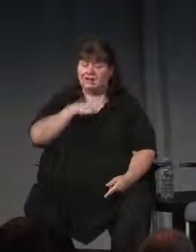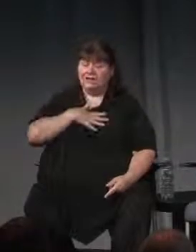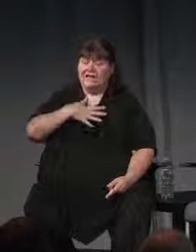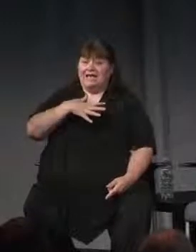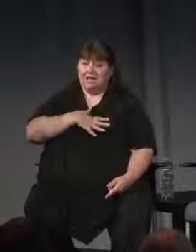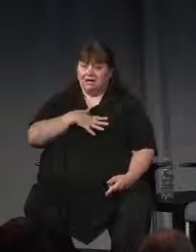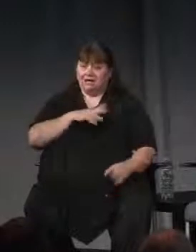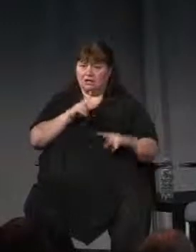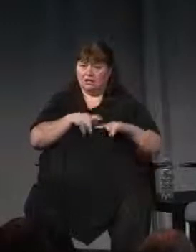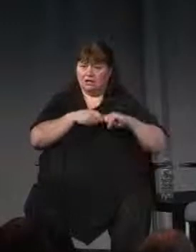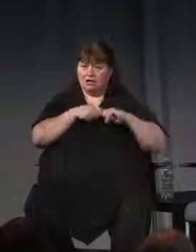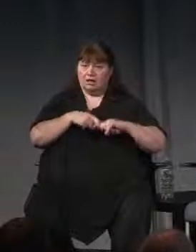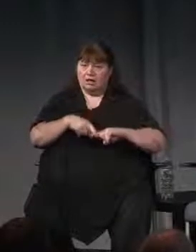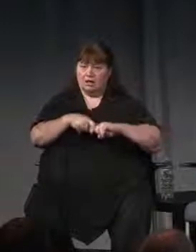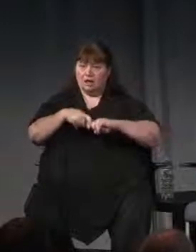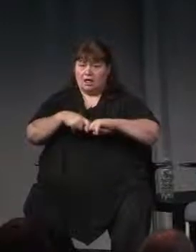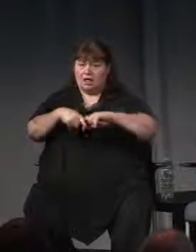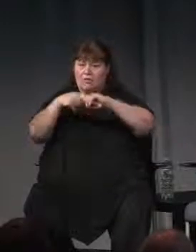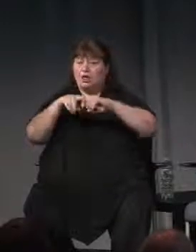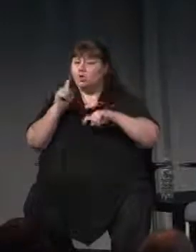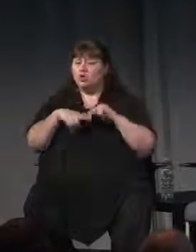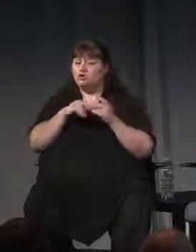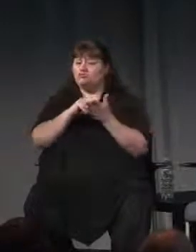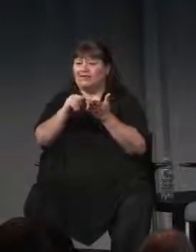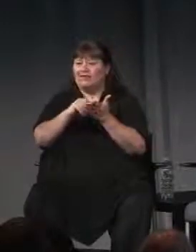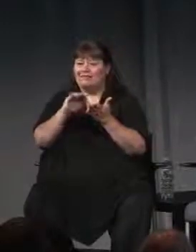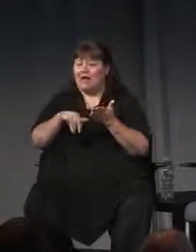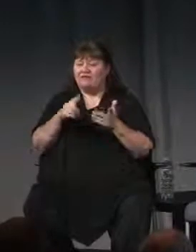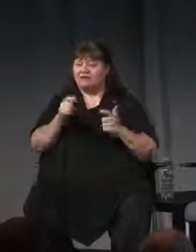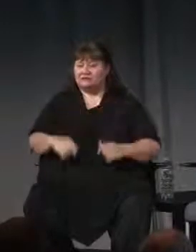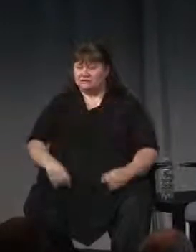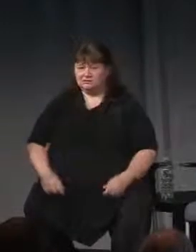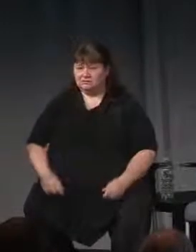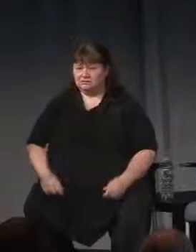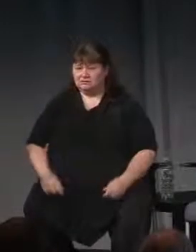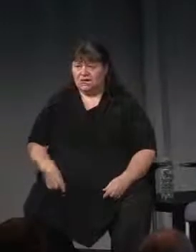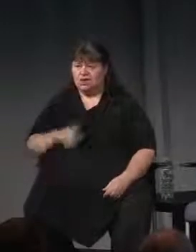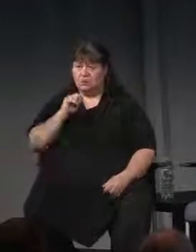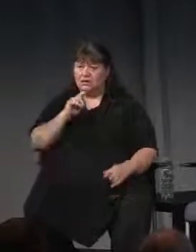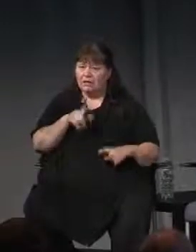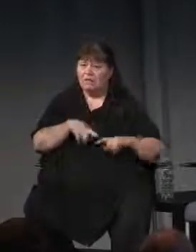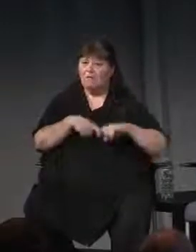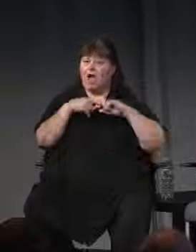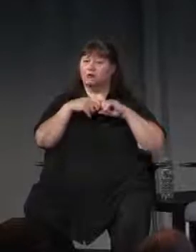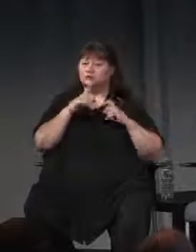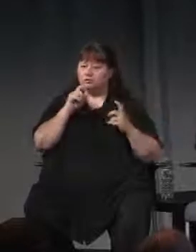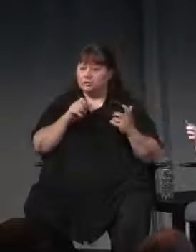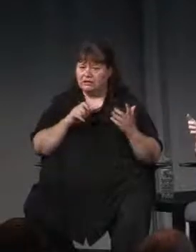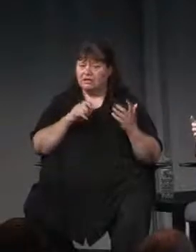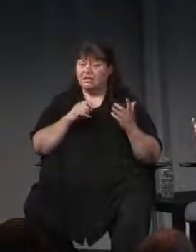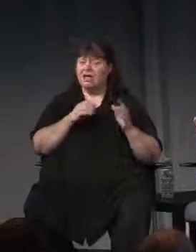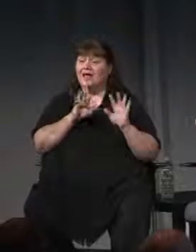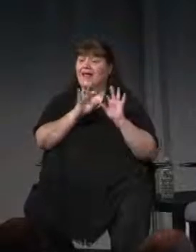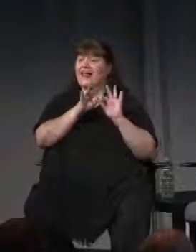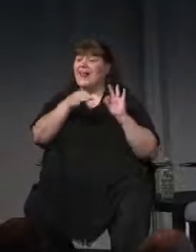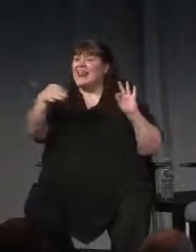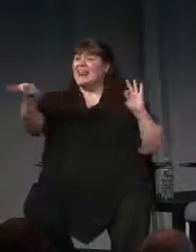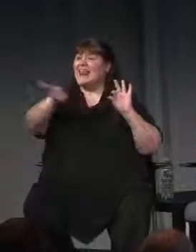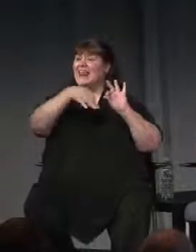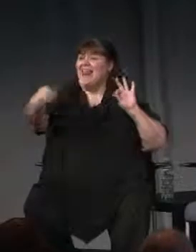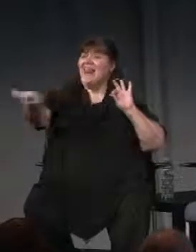inserted into the speech synthesis, you couldn't read that quickly. You needed a pause. The stream of synthetic